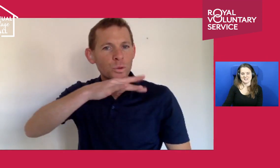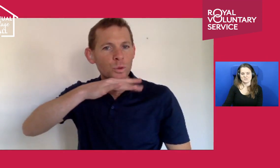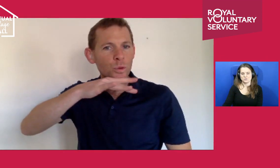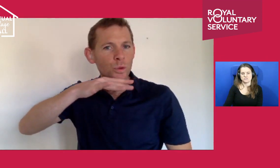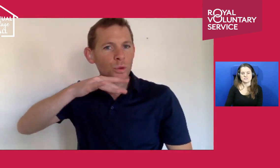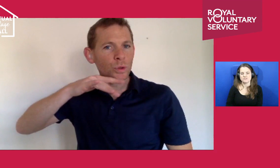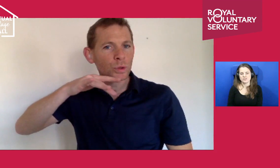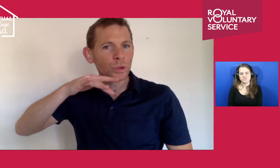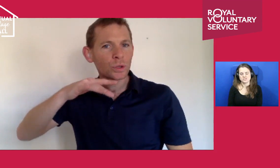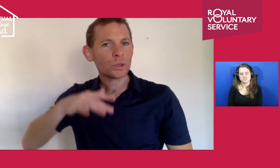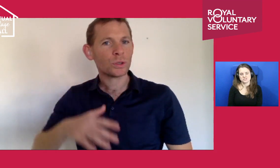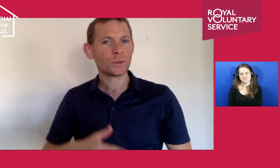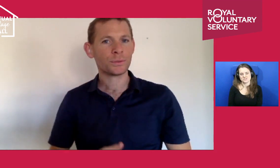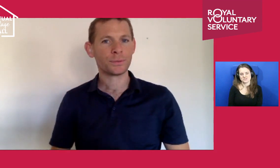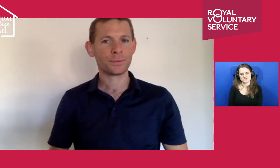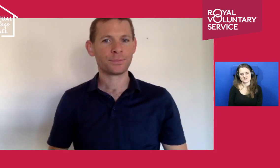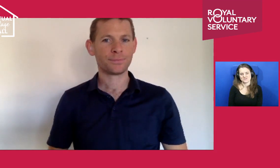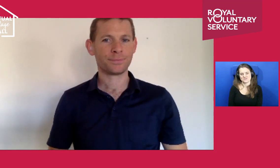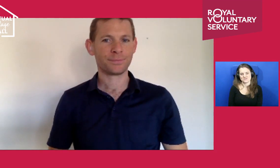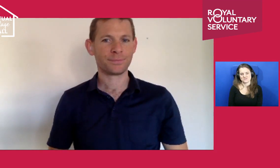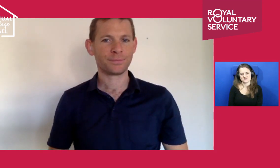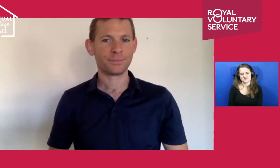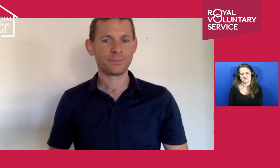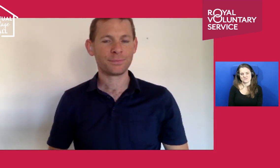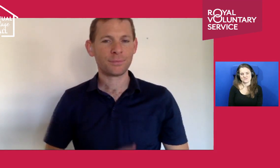And next we'll do fruit.